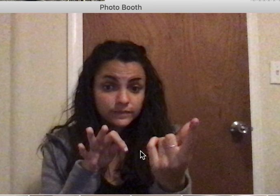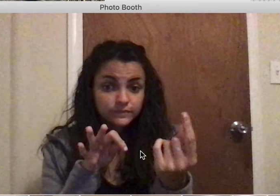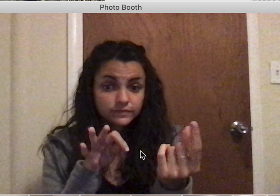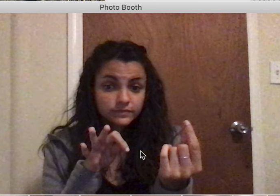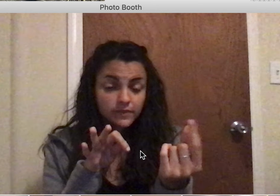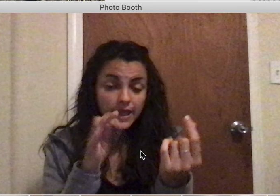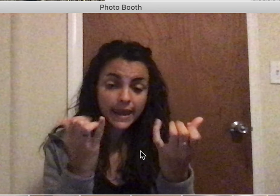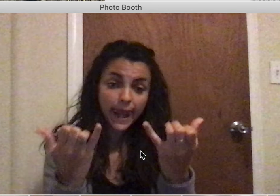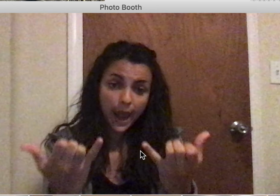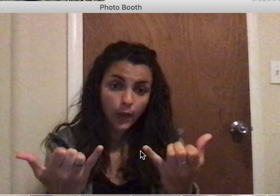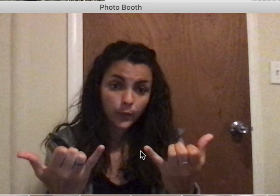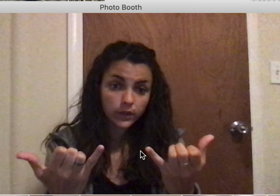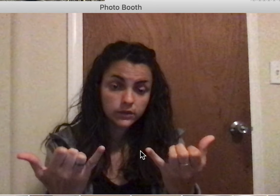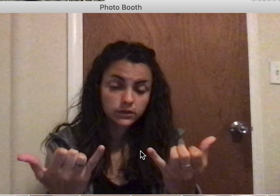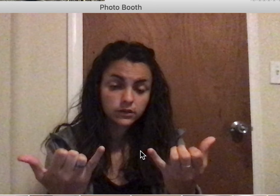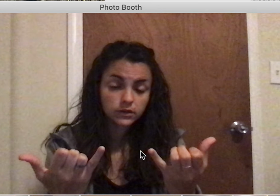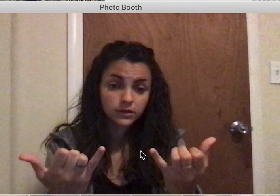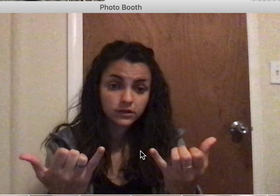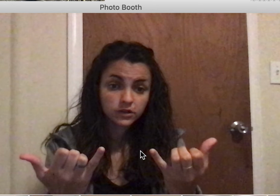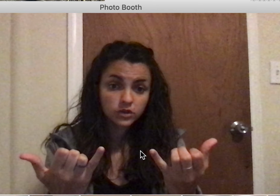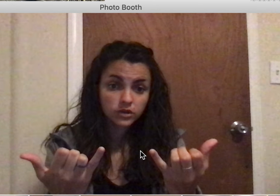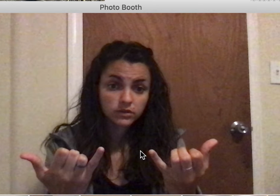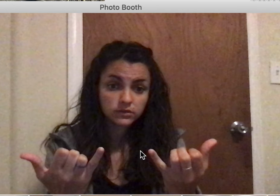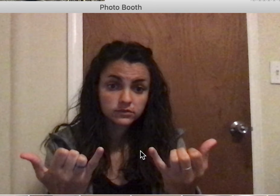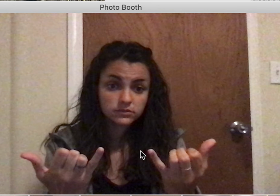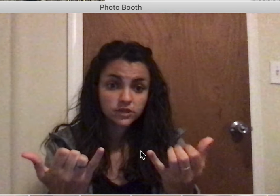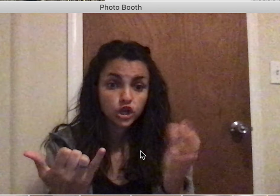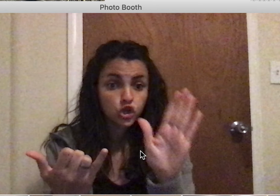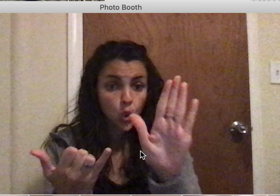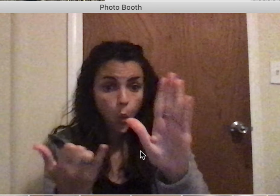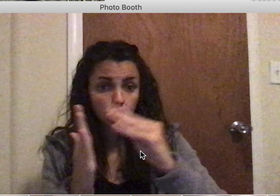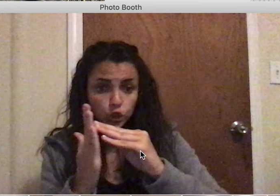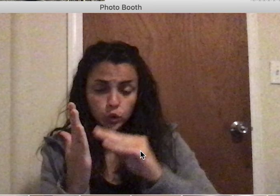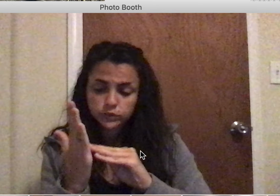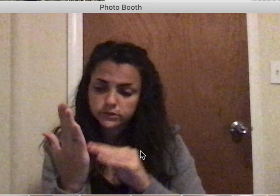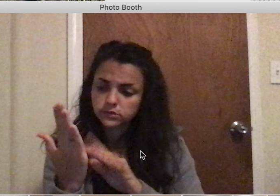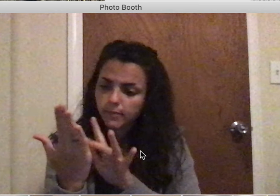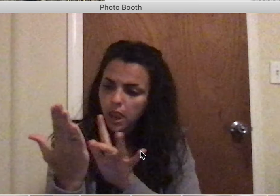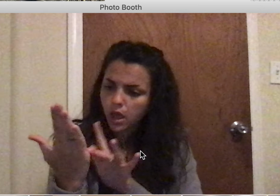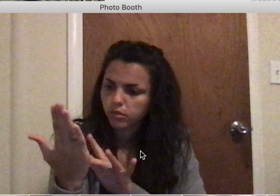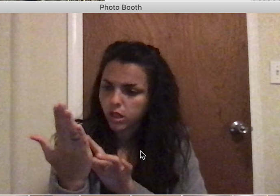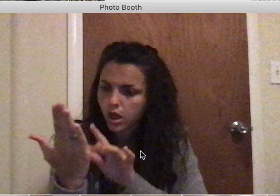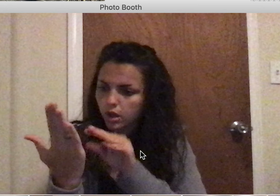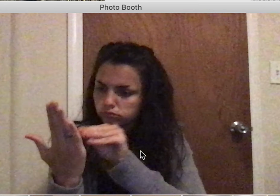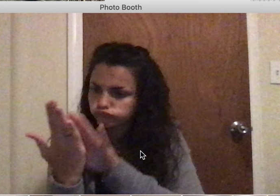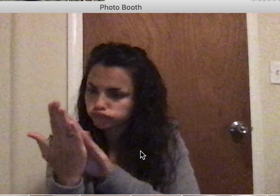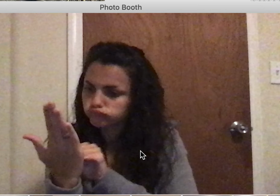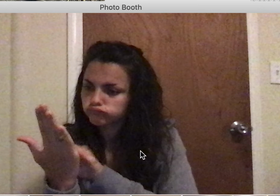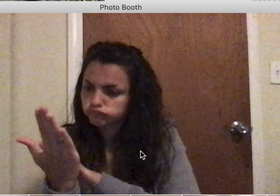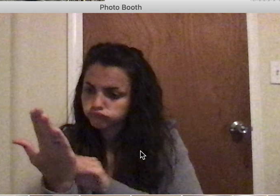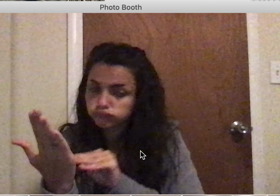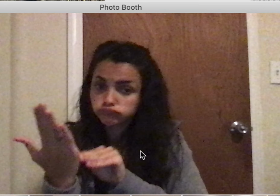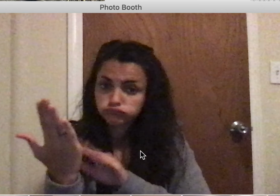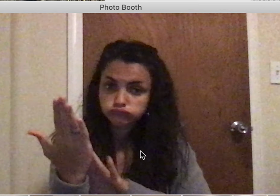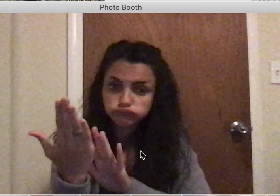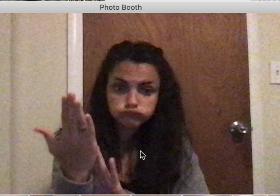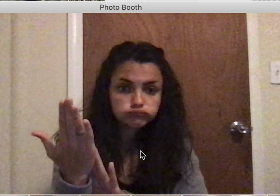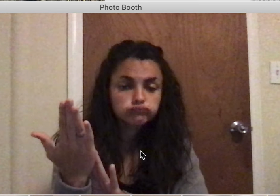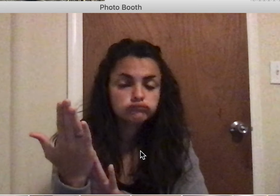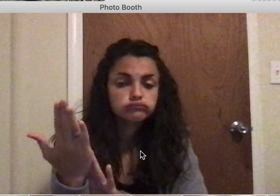to do now is, after you're done filling out your notes, go back into Google Classroom and